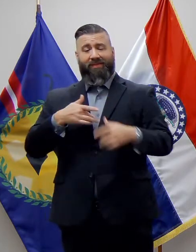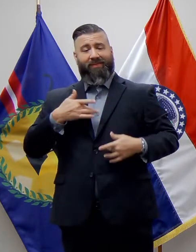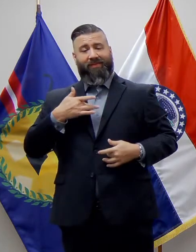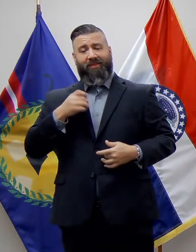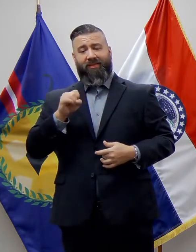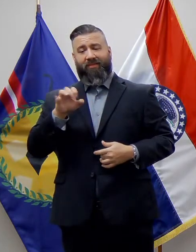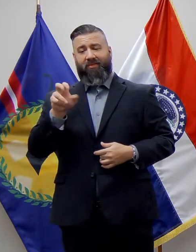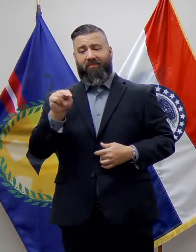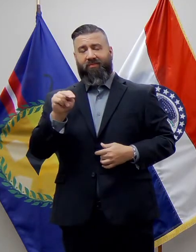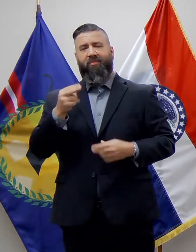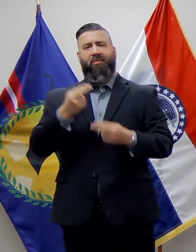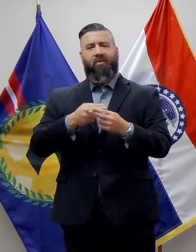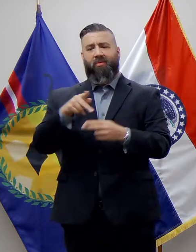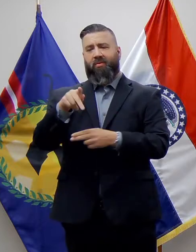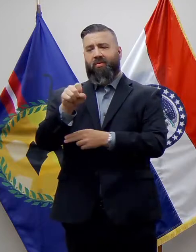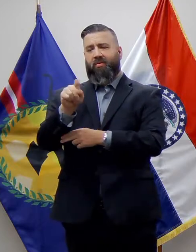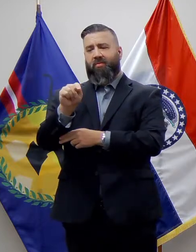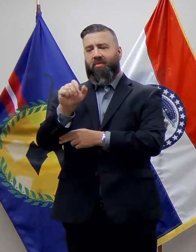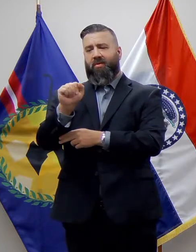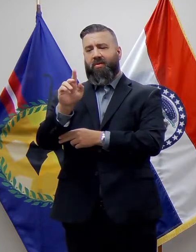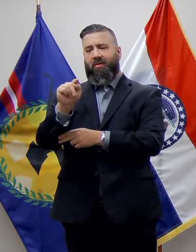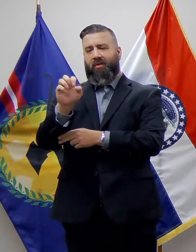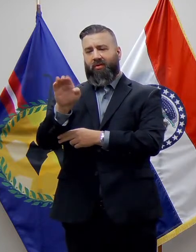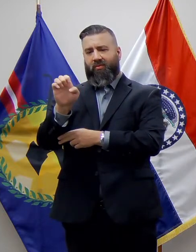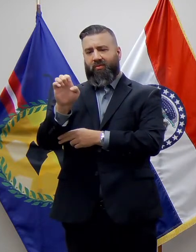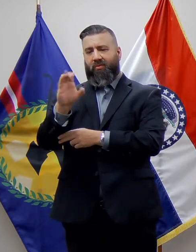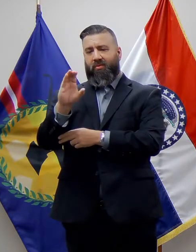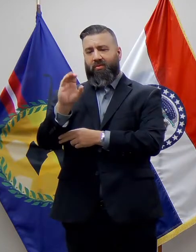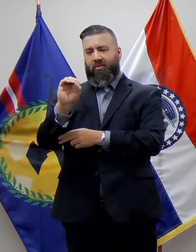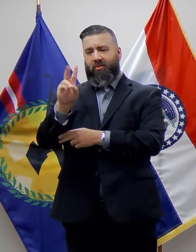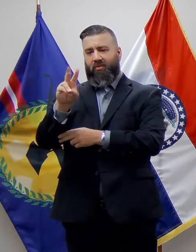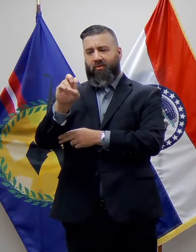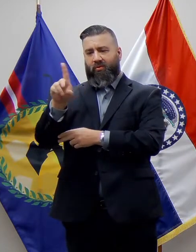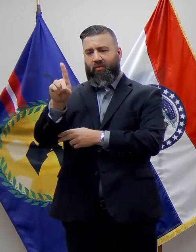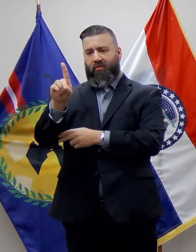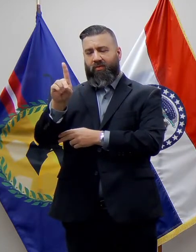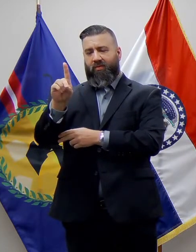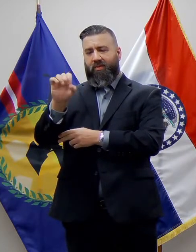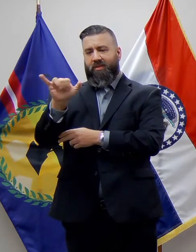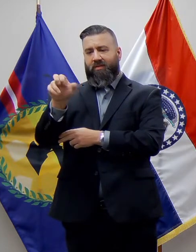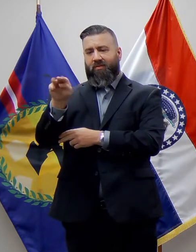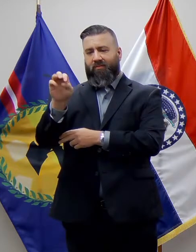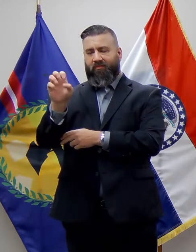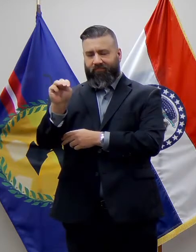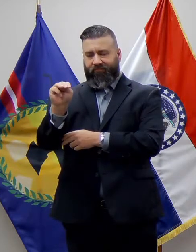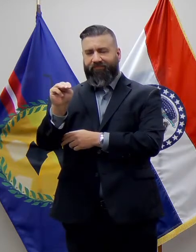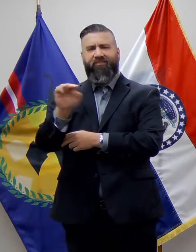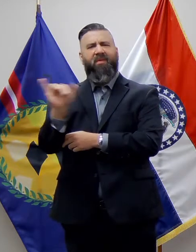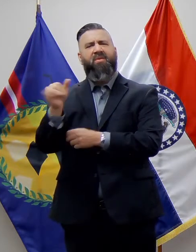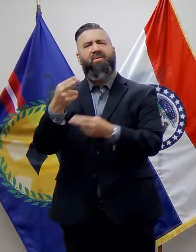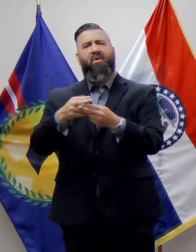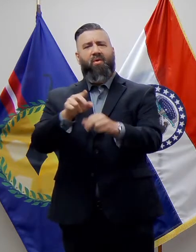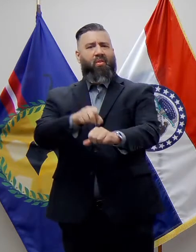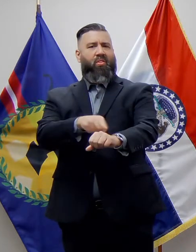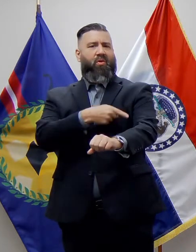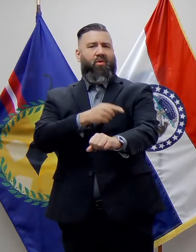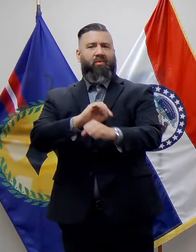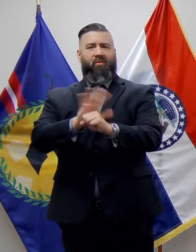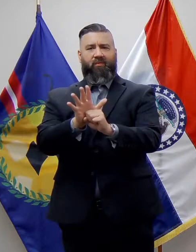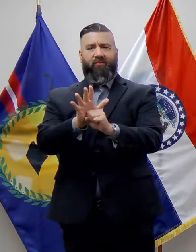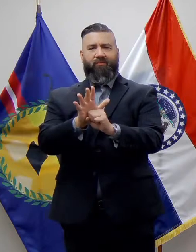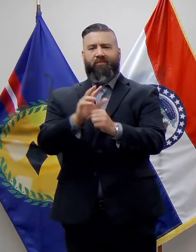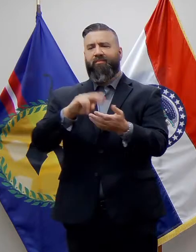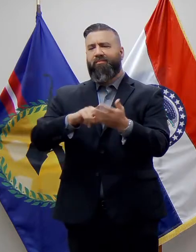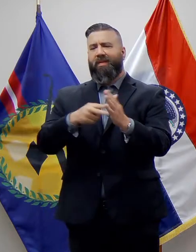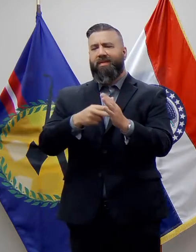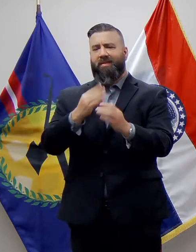COVID syndrome. But it's become better known as simply long COVID, referring to the lingering effects of the